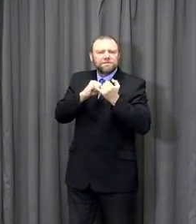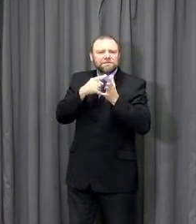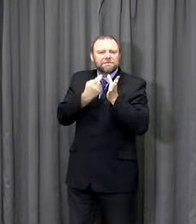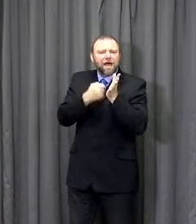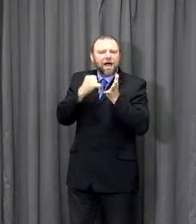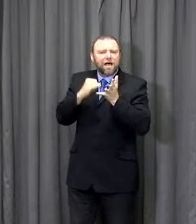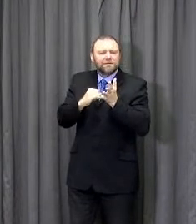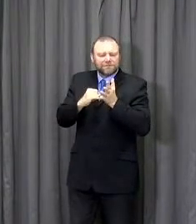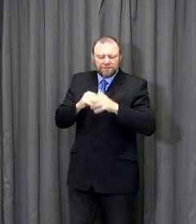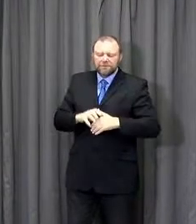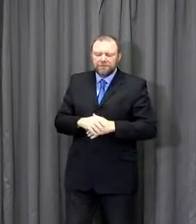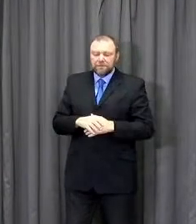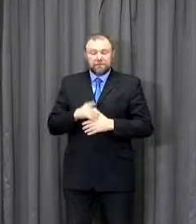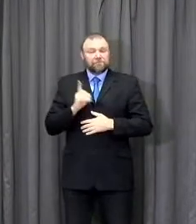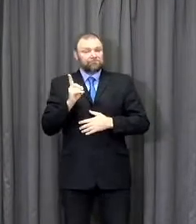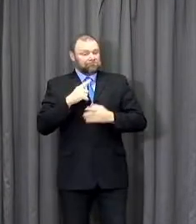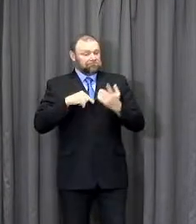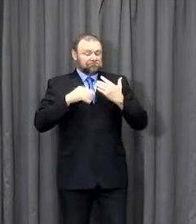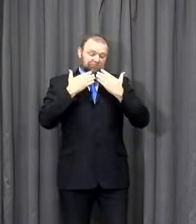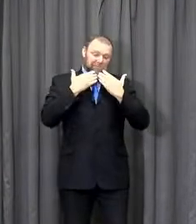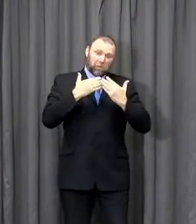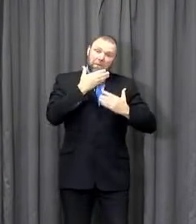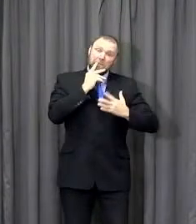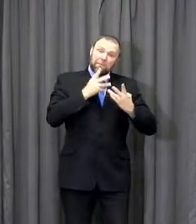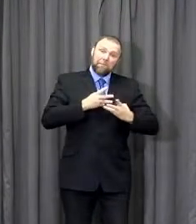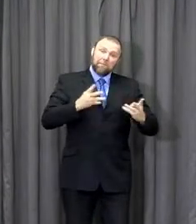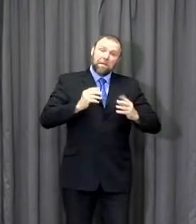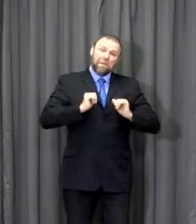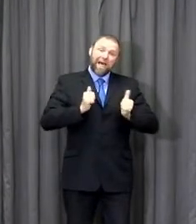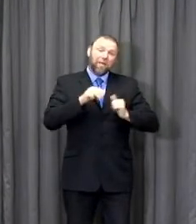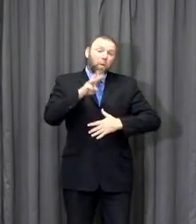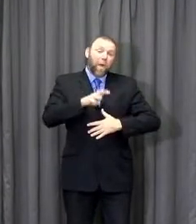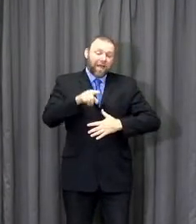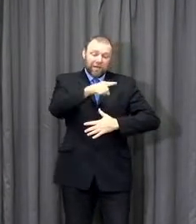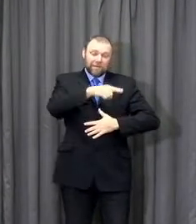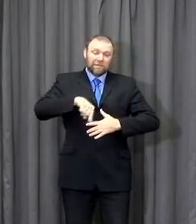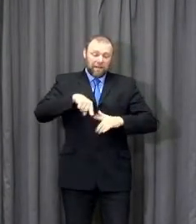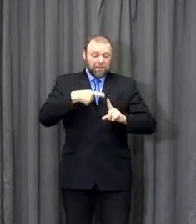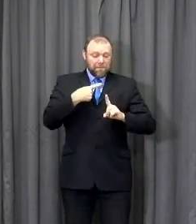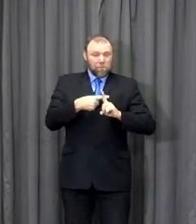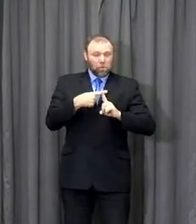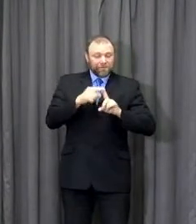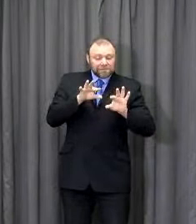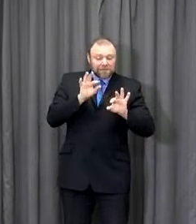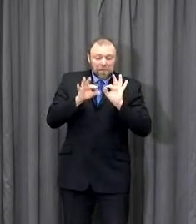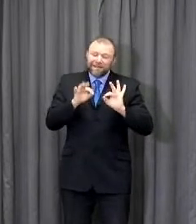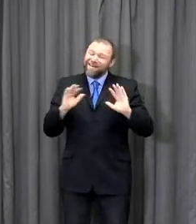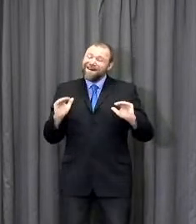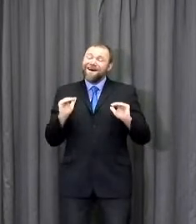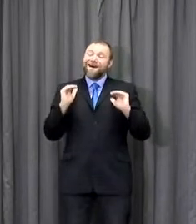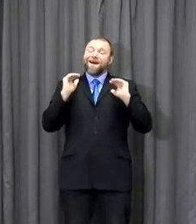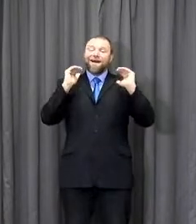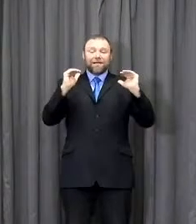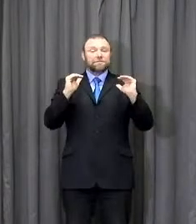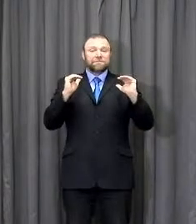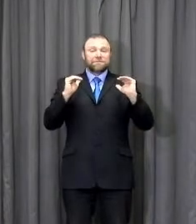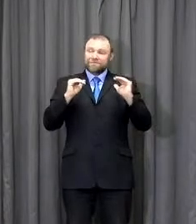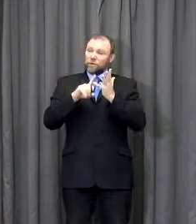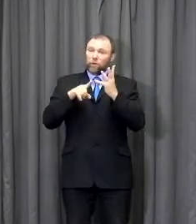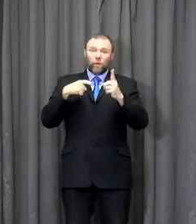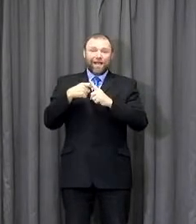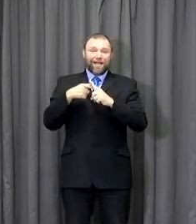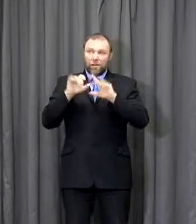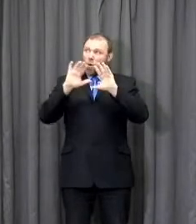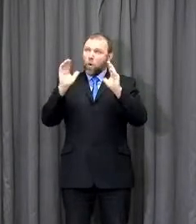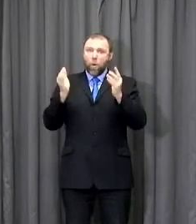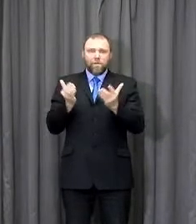Public Health Wales, the percentage of positive samples sequenced in Wales is the highest in the UK and globally. We're working very